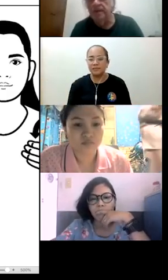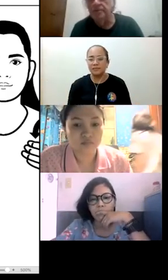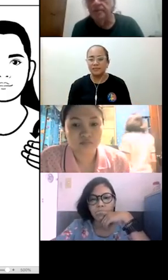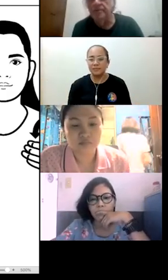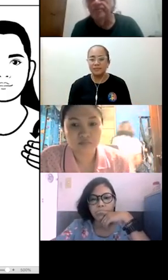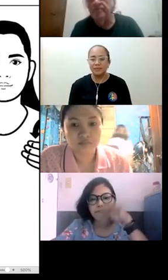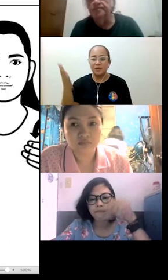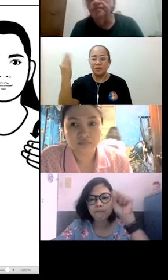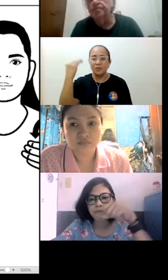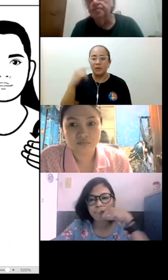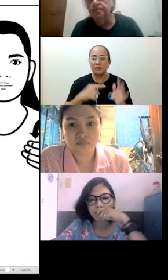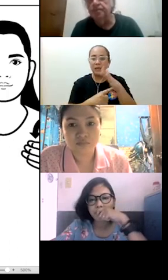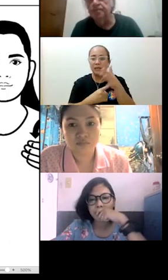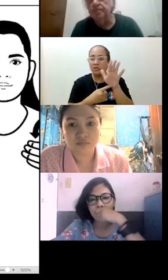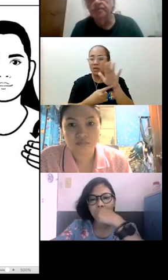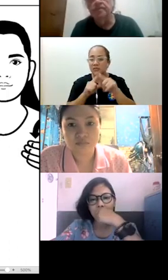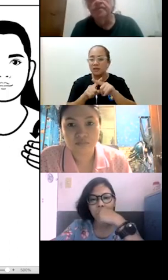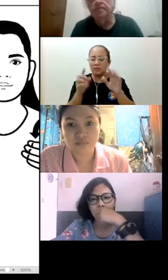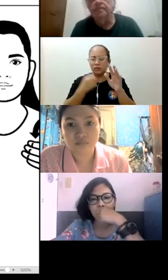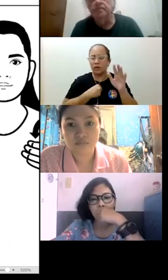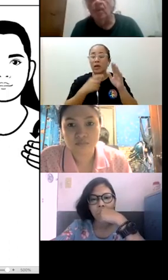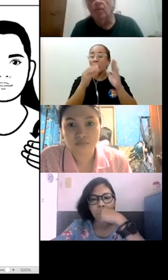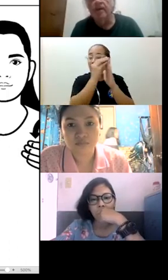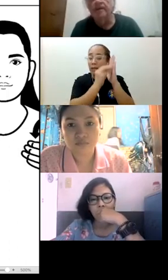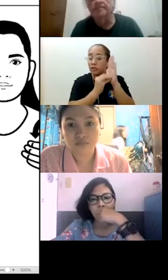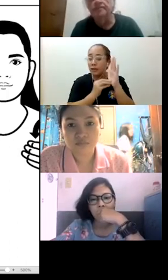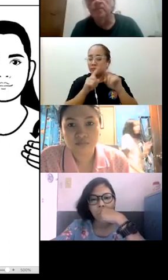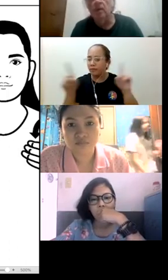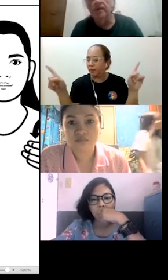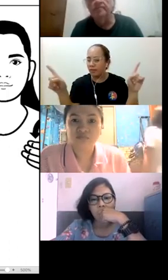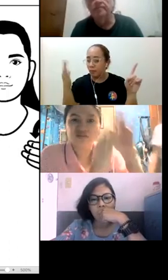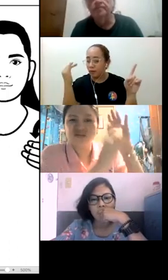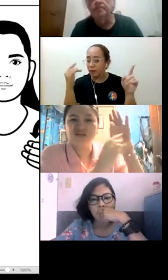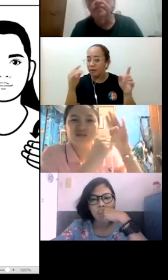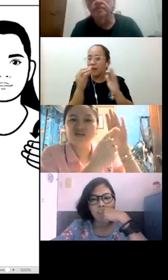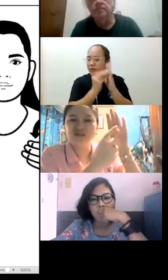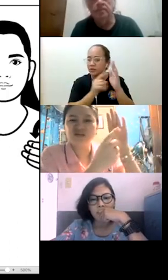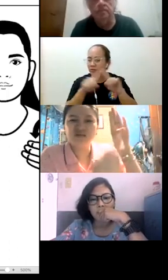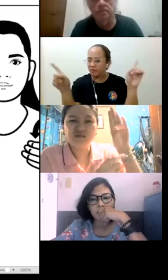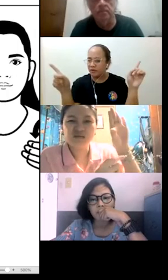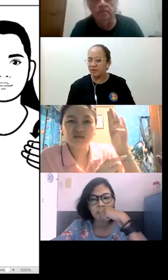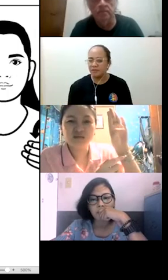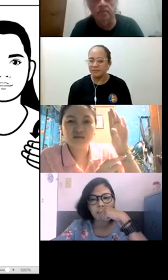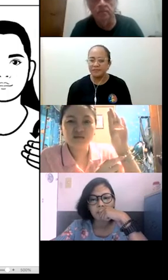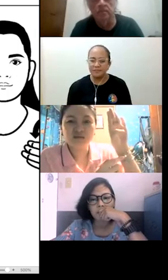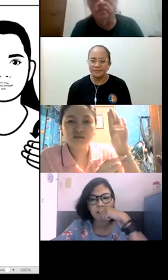because the hand shapes are different. Yes, sir. Okay. All right.